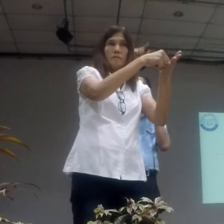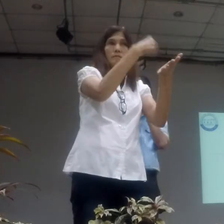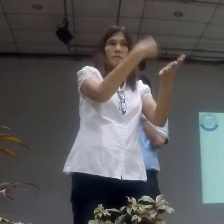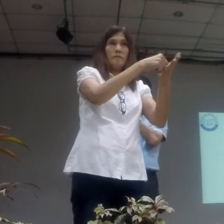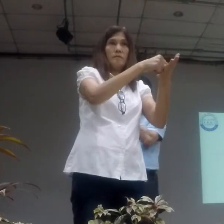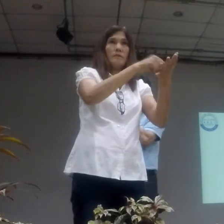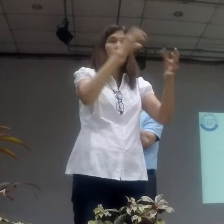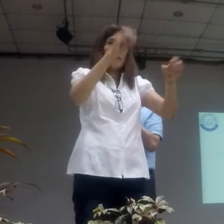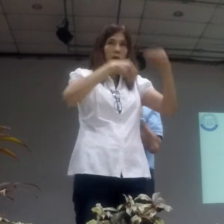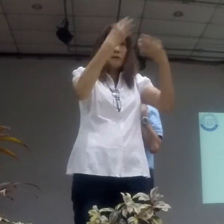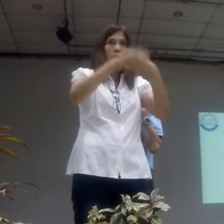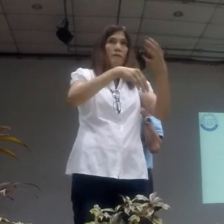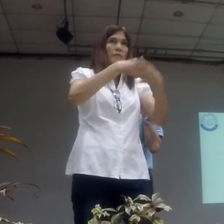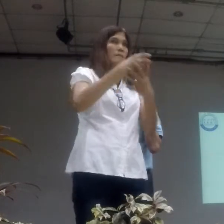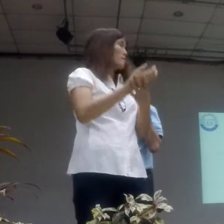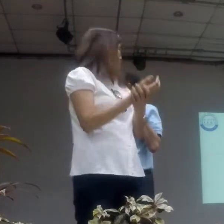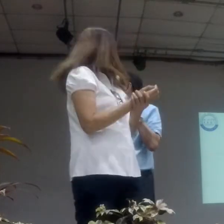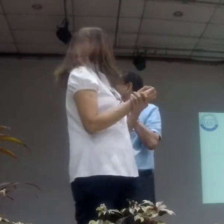the